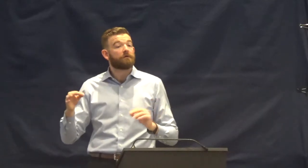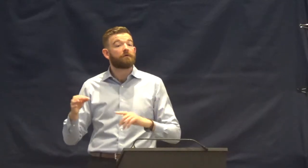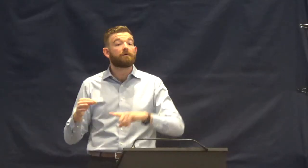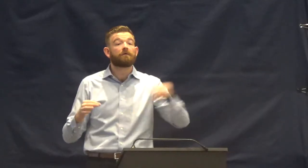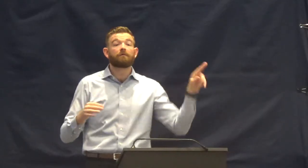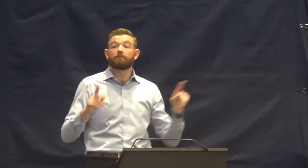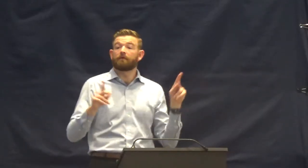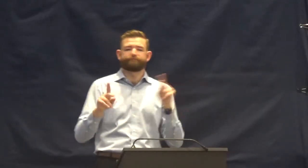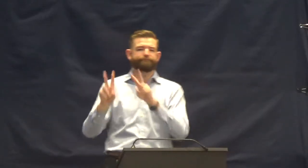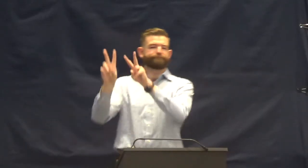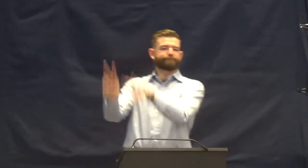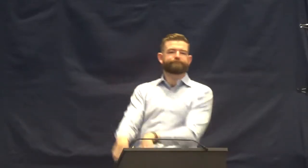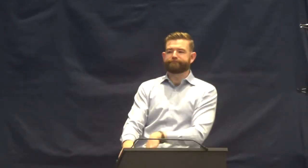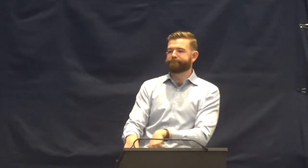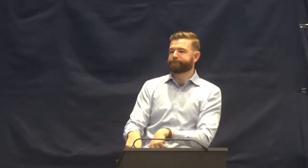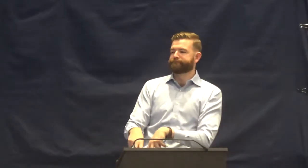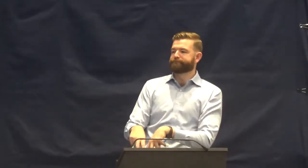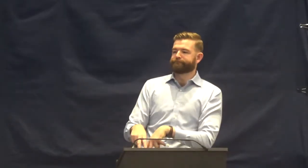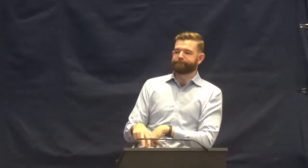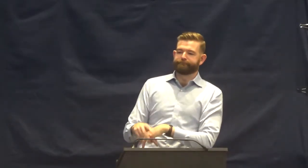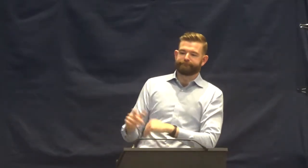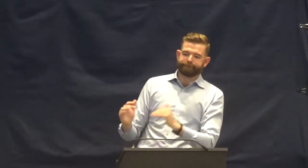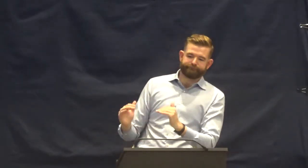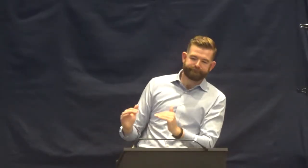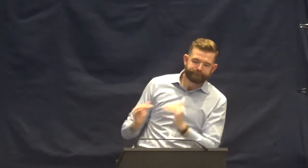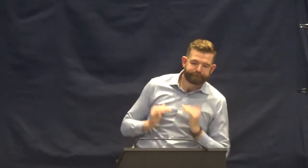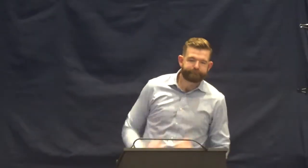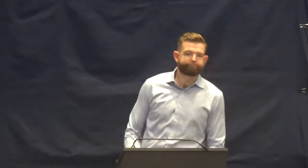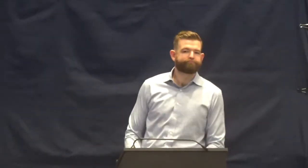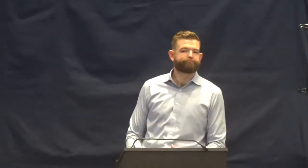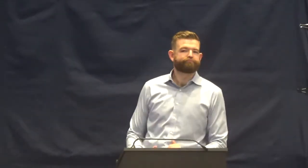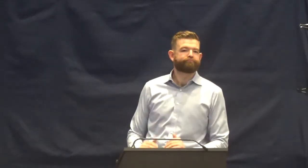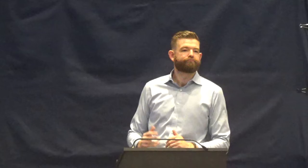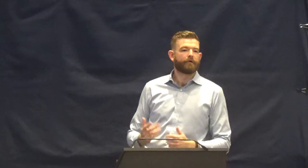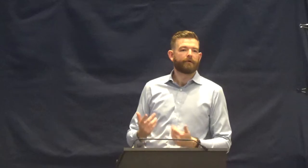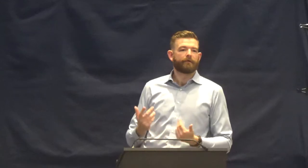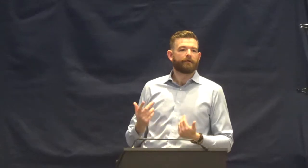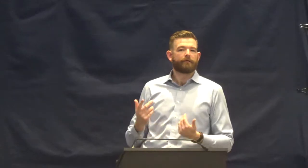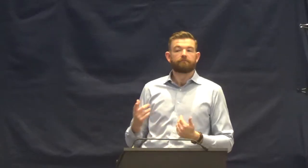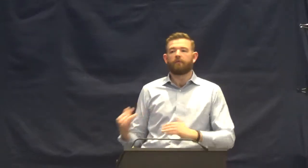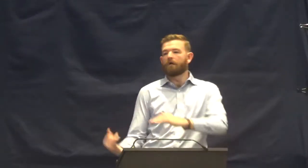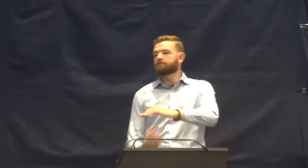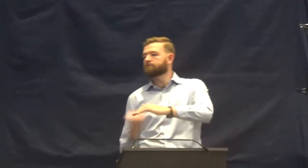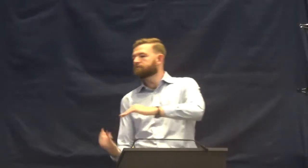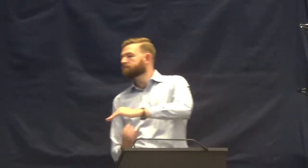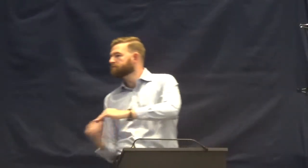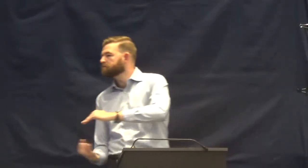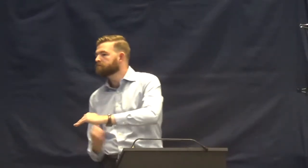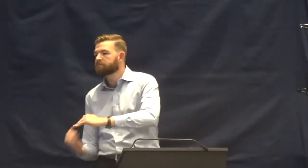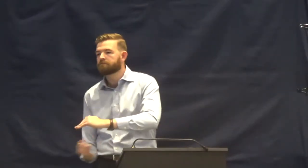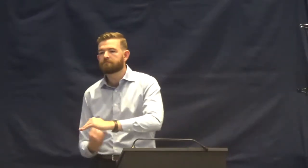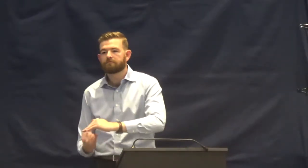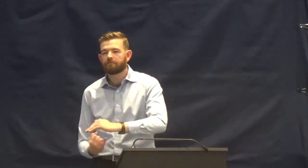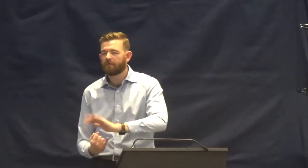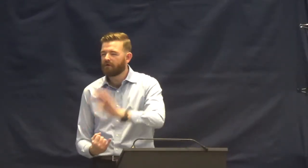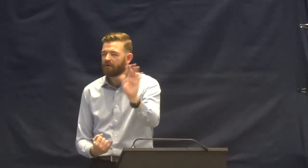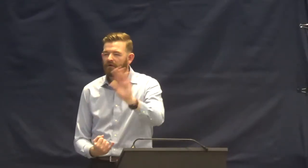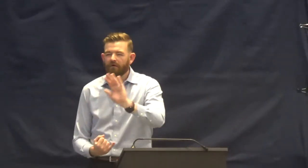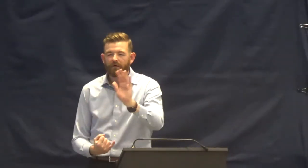linearly, they can also sign linearly, but those are the folks that get looked down on as if they are inferior and